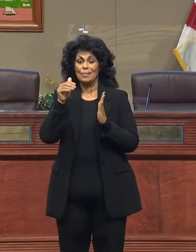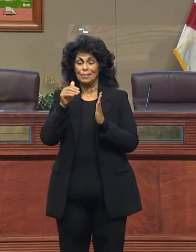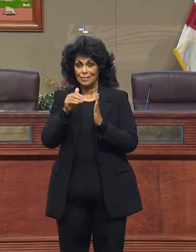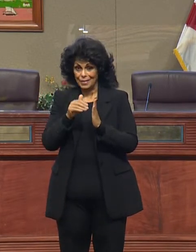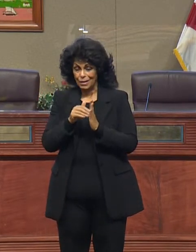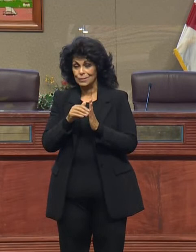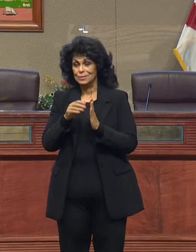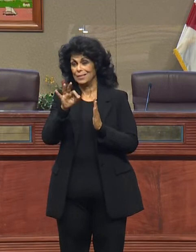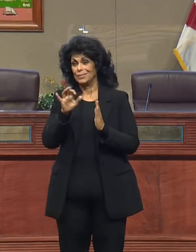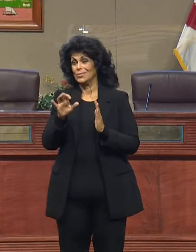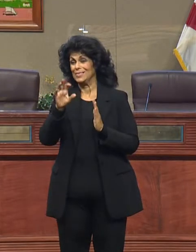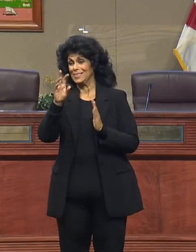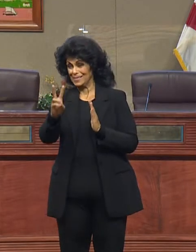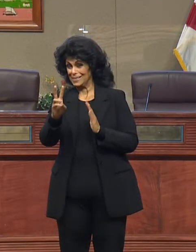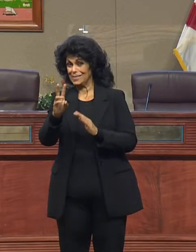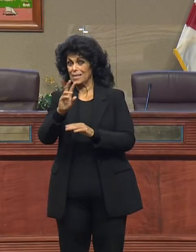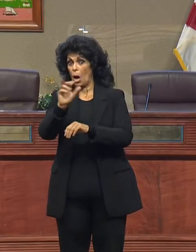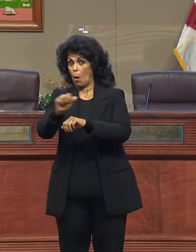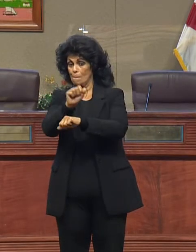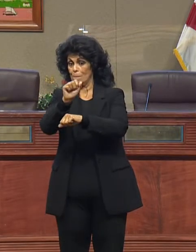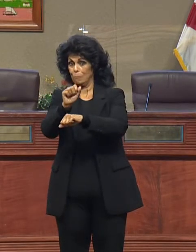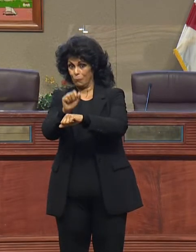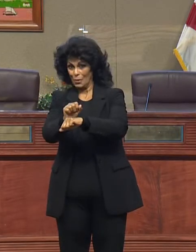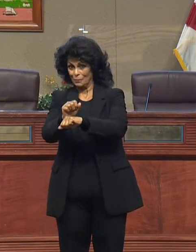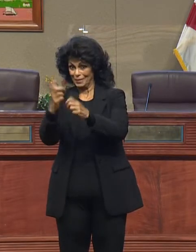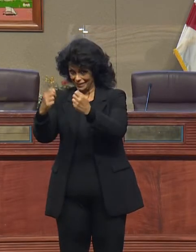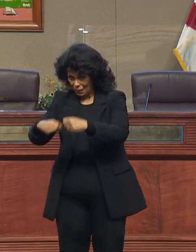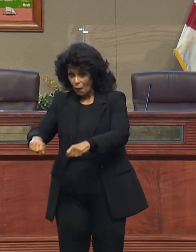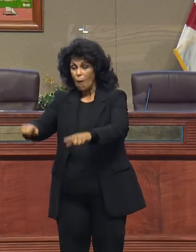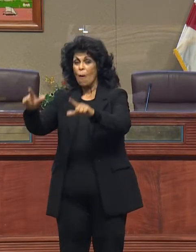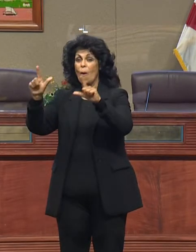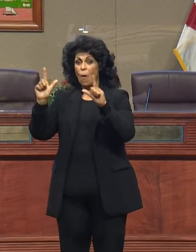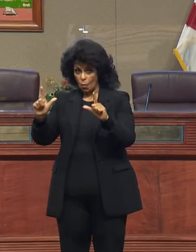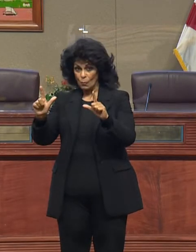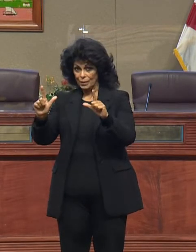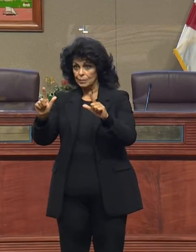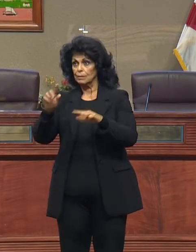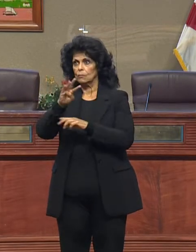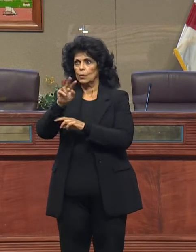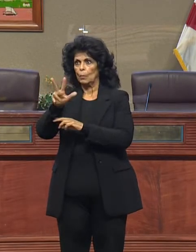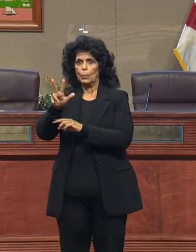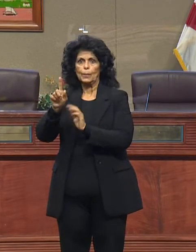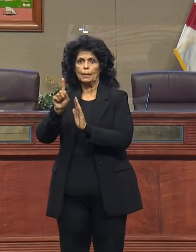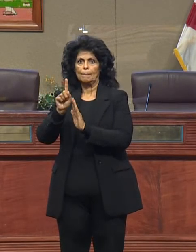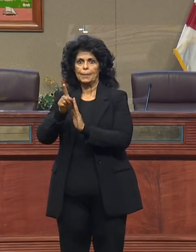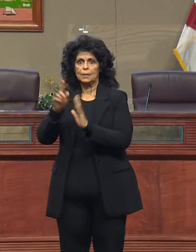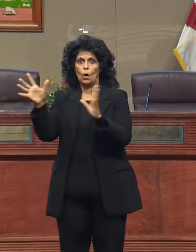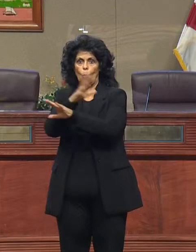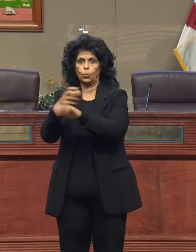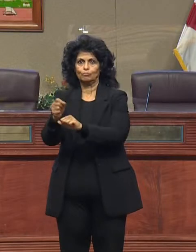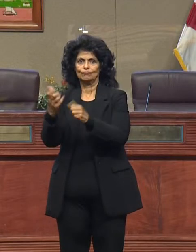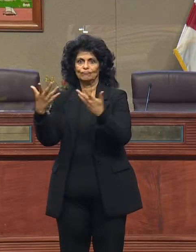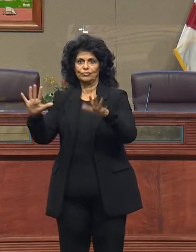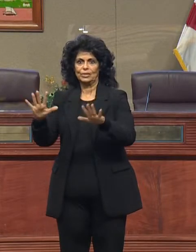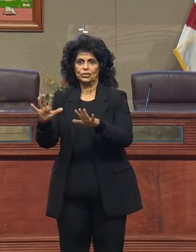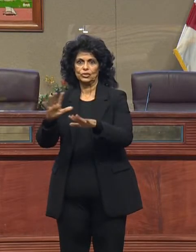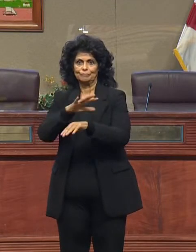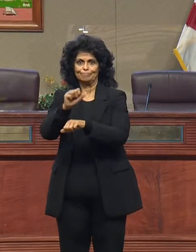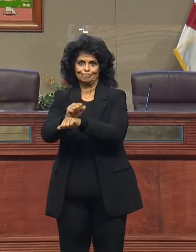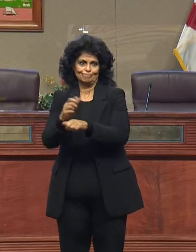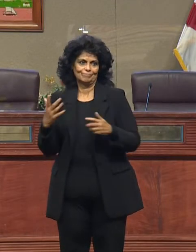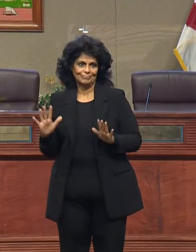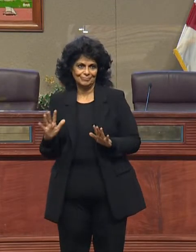9,096 appointments were taken up in 43 minutes. We will make an announcement later this